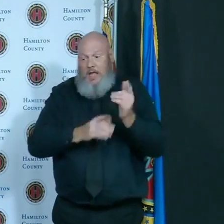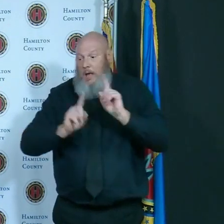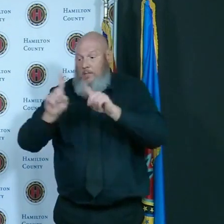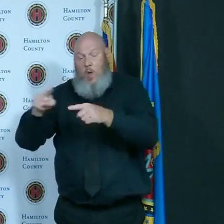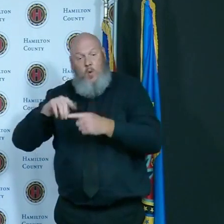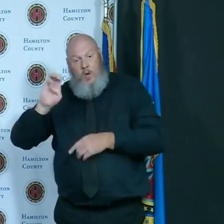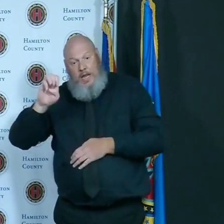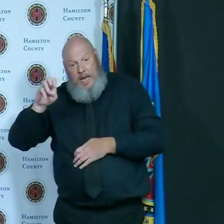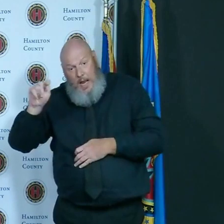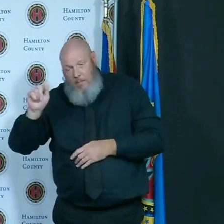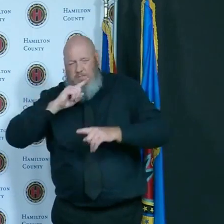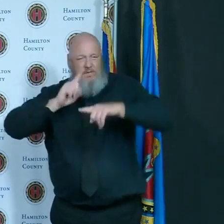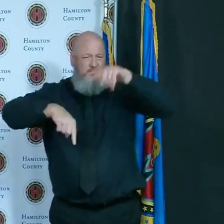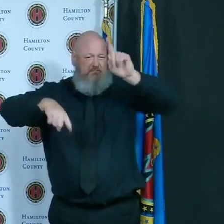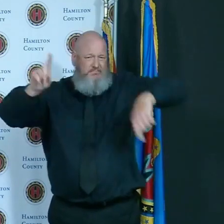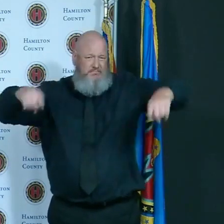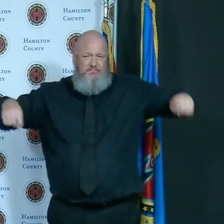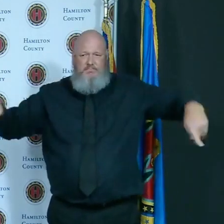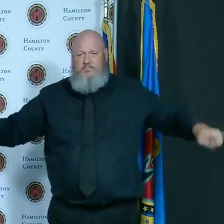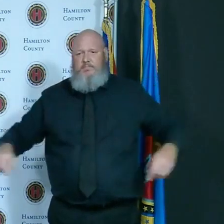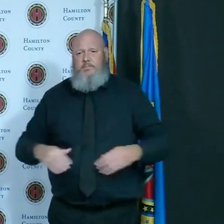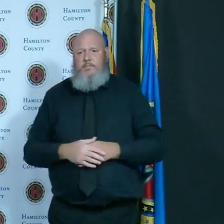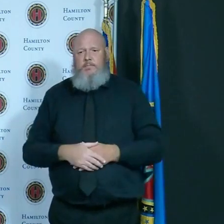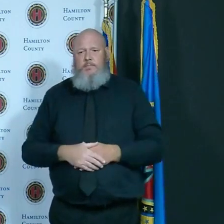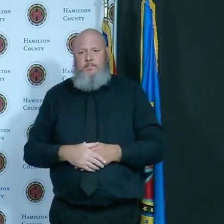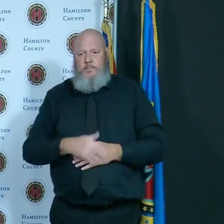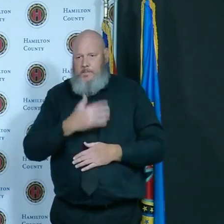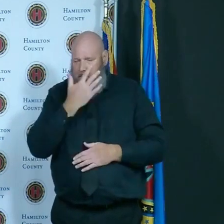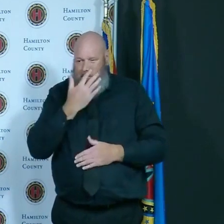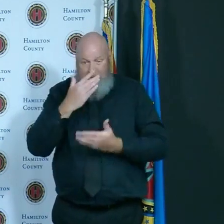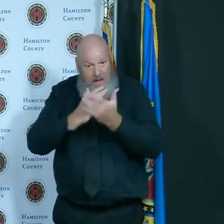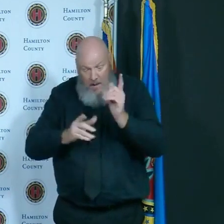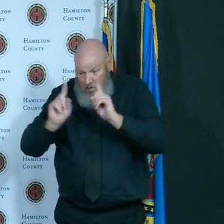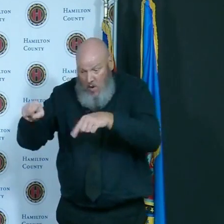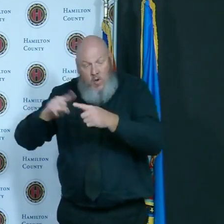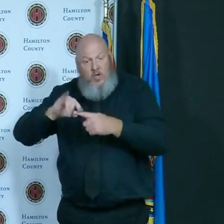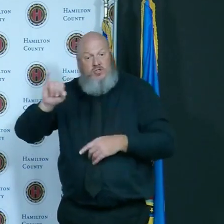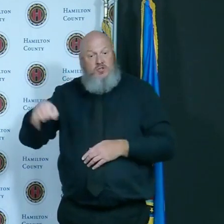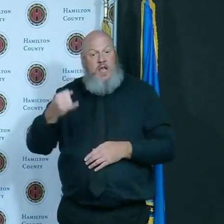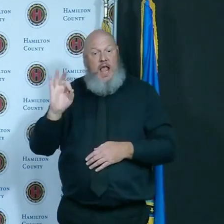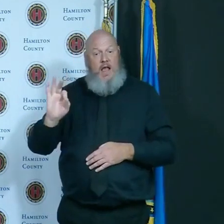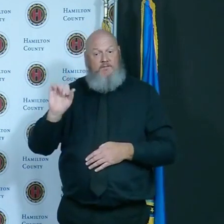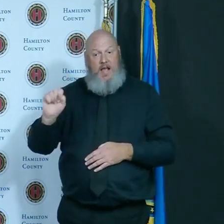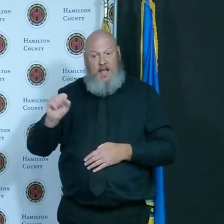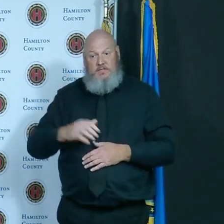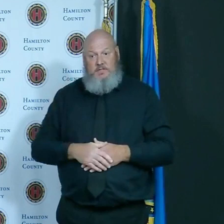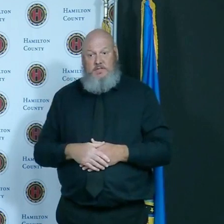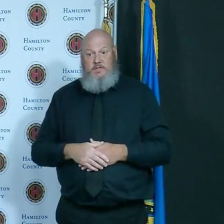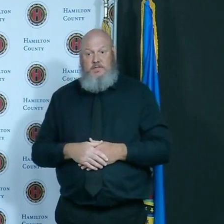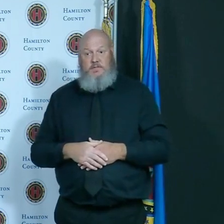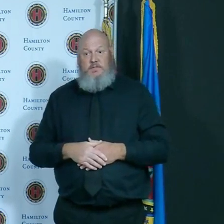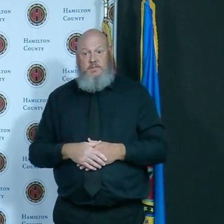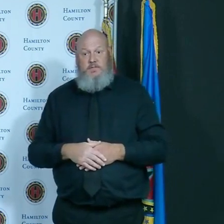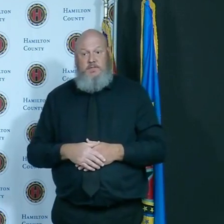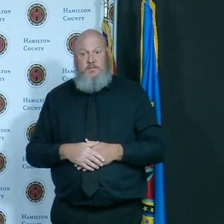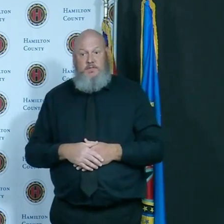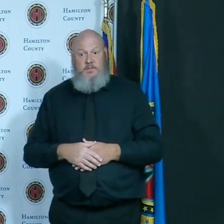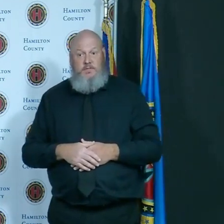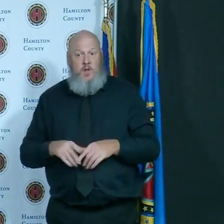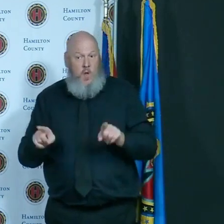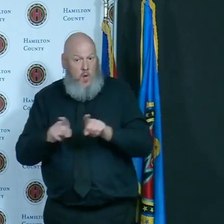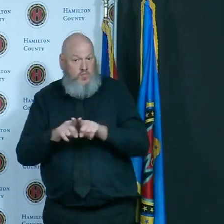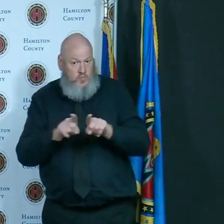and so that's how we're using it. We also have purchased some 911 equipment so that we can spread out the employees